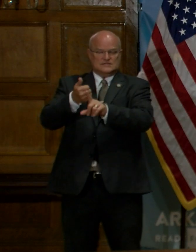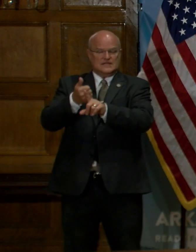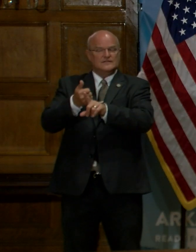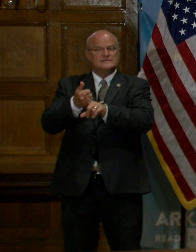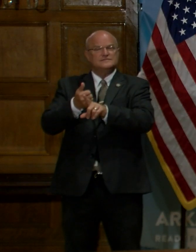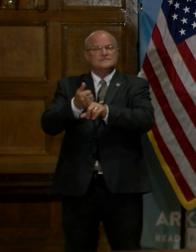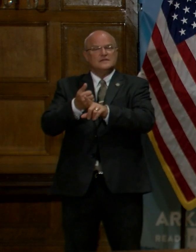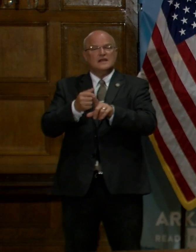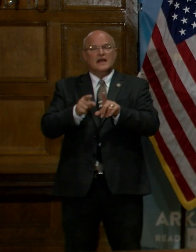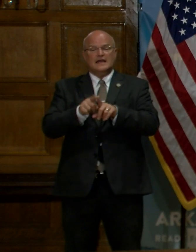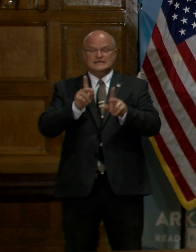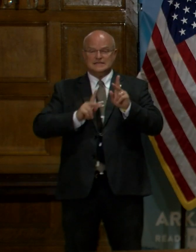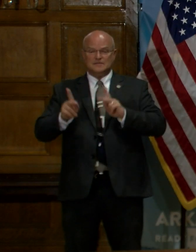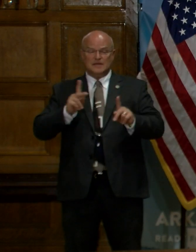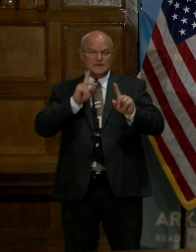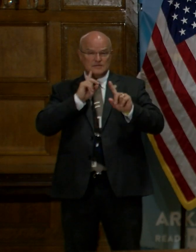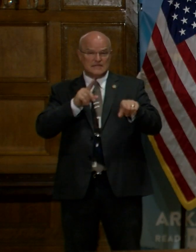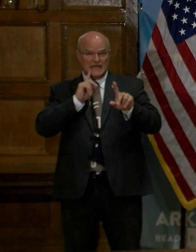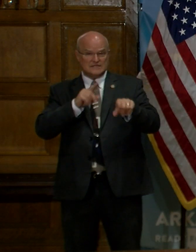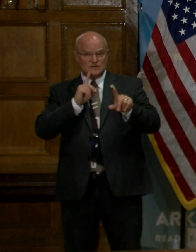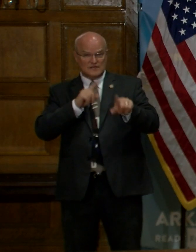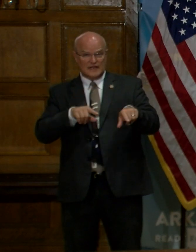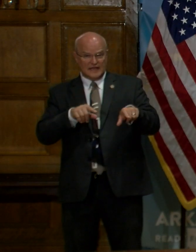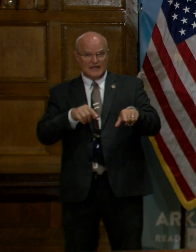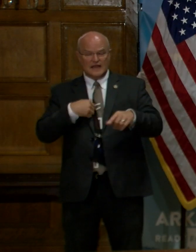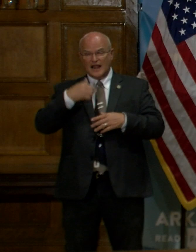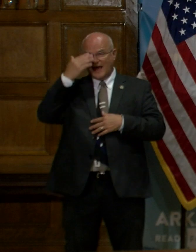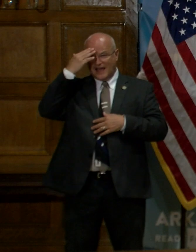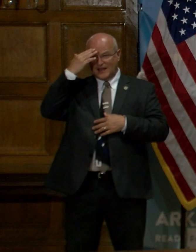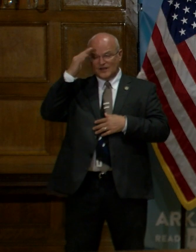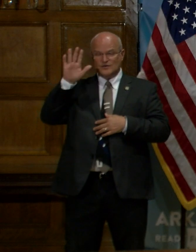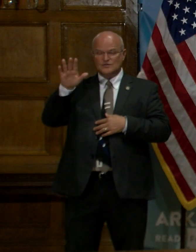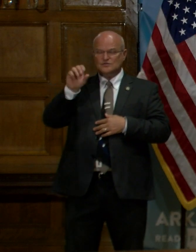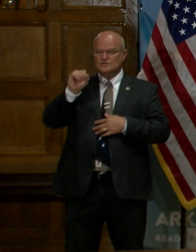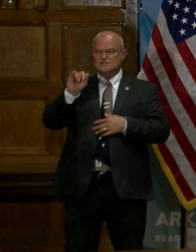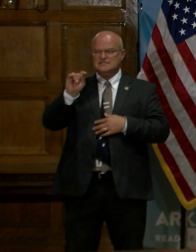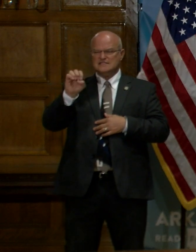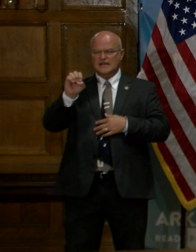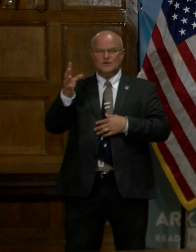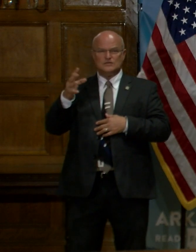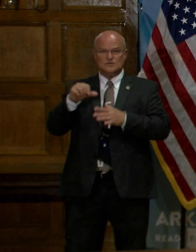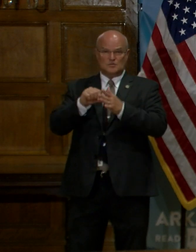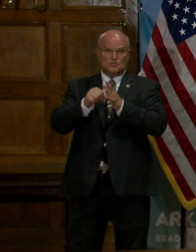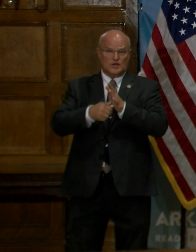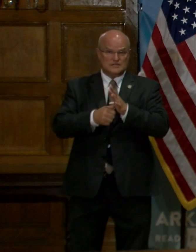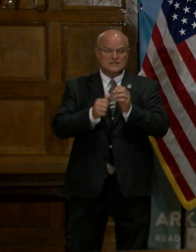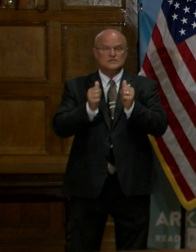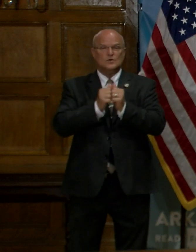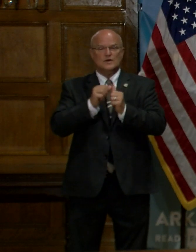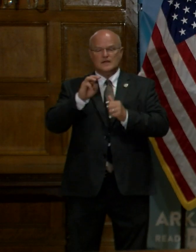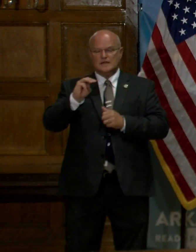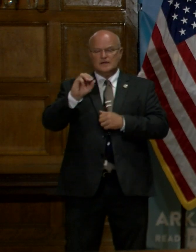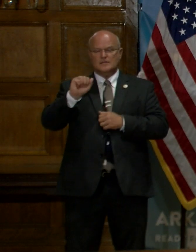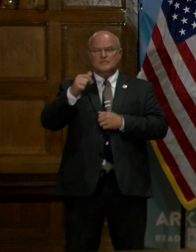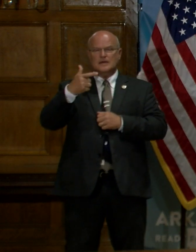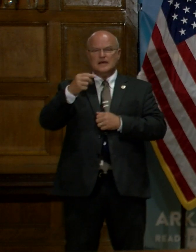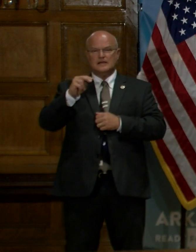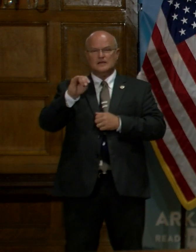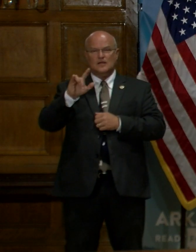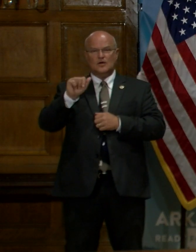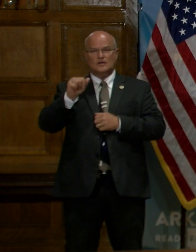yourself as to people's answering that. And I know you're citing what your impression is in Magnolia. I've